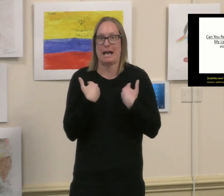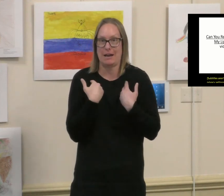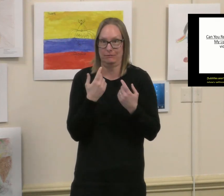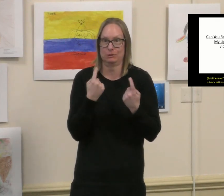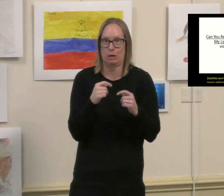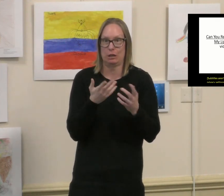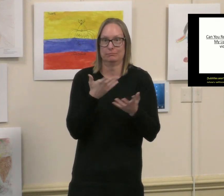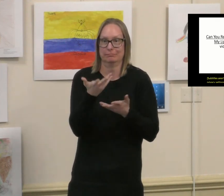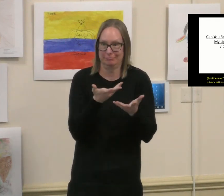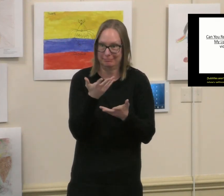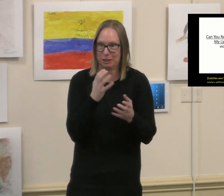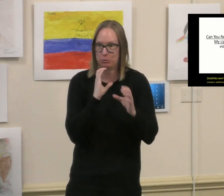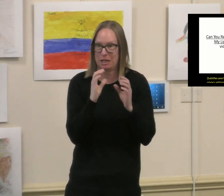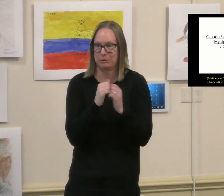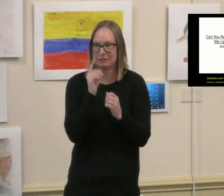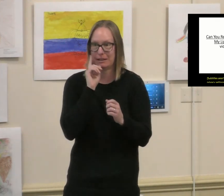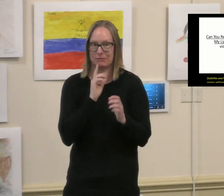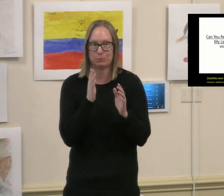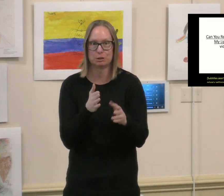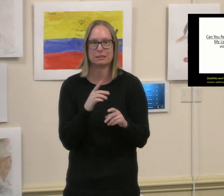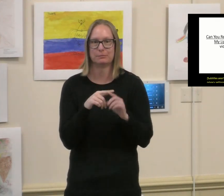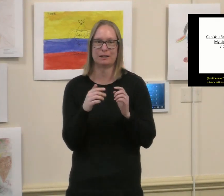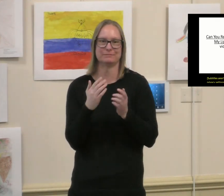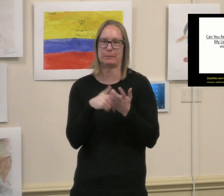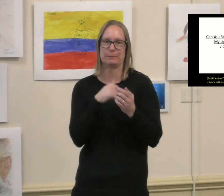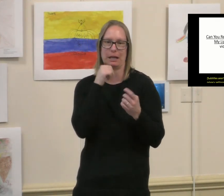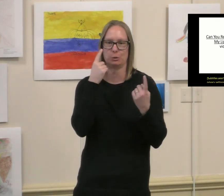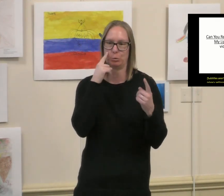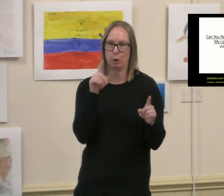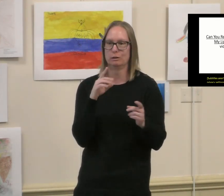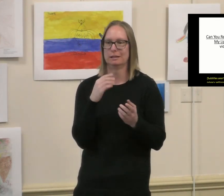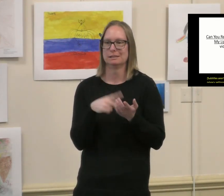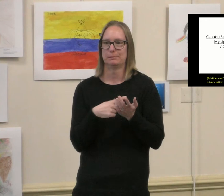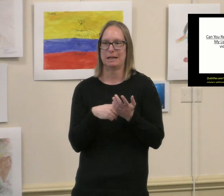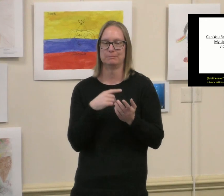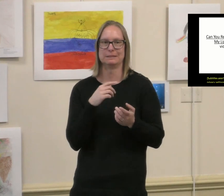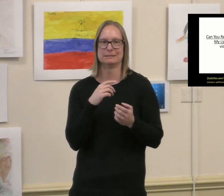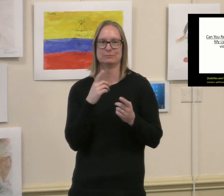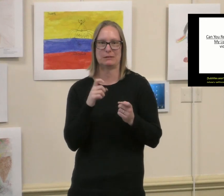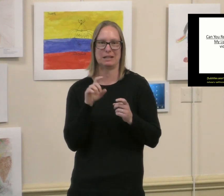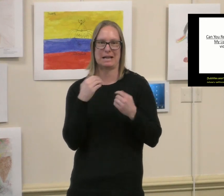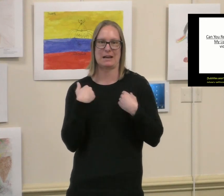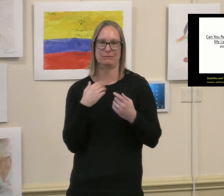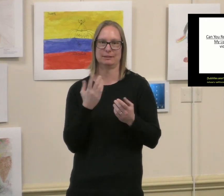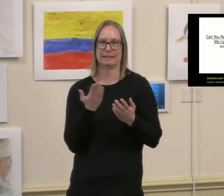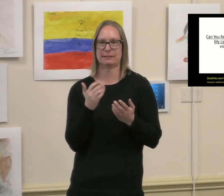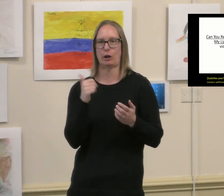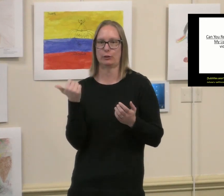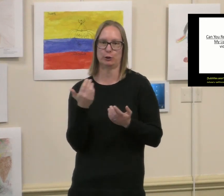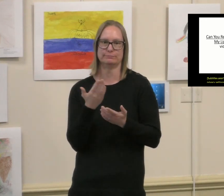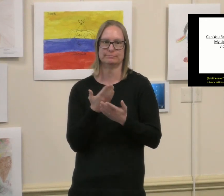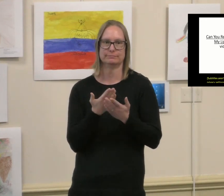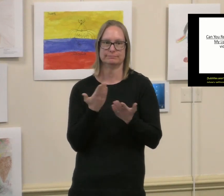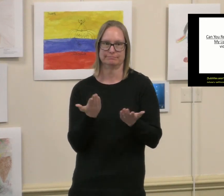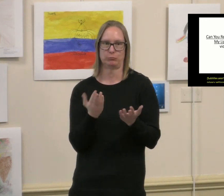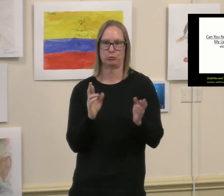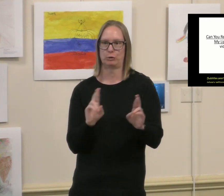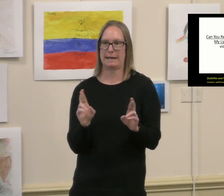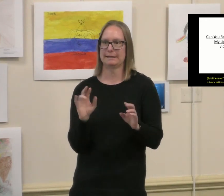instinct because it's what you have to communicate with a deaf person. But sometimes it's not effective, and you just have to resort